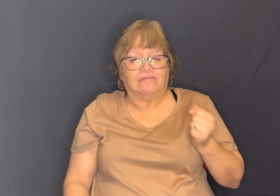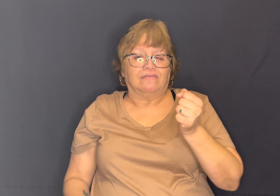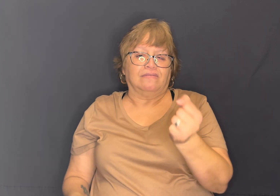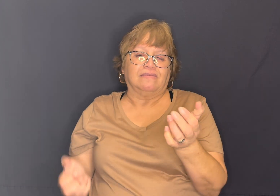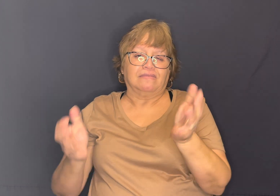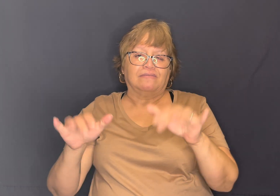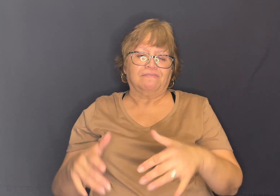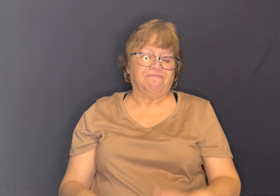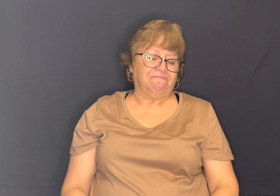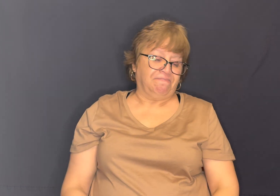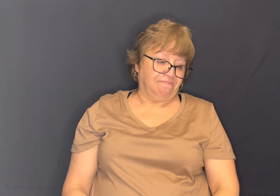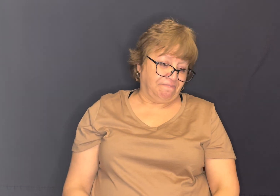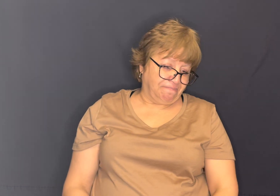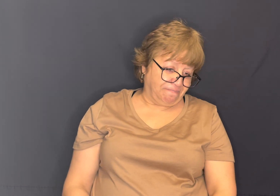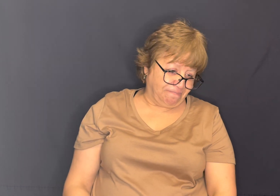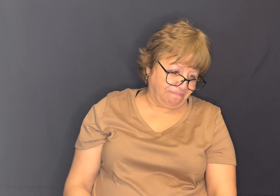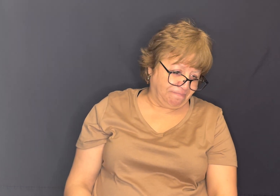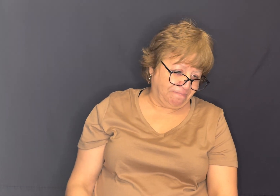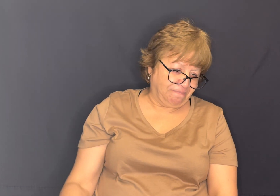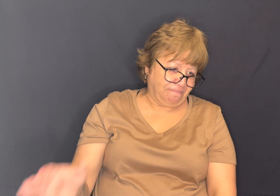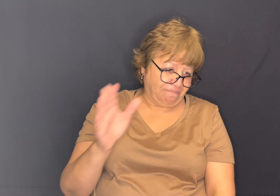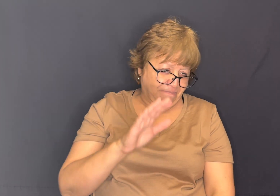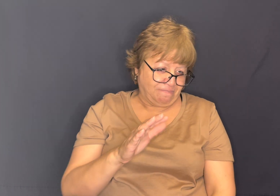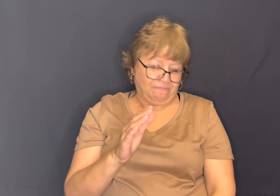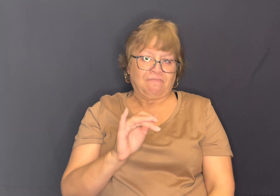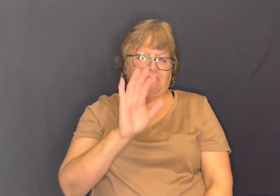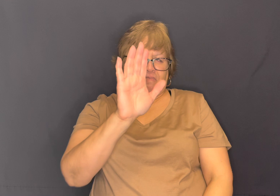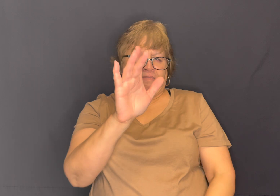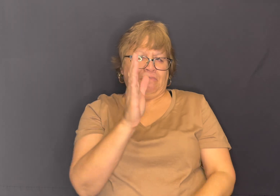then you can demonstrate somebody running slow.